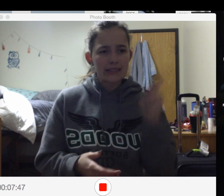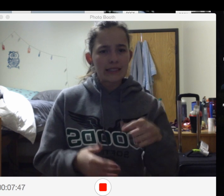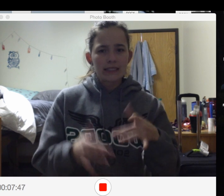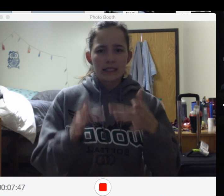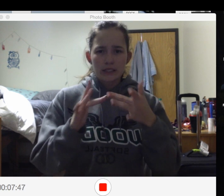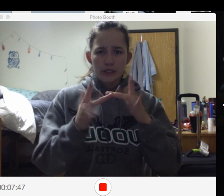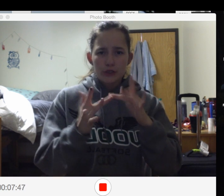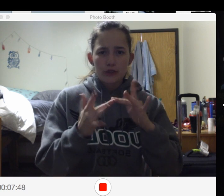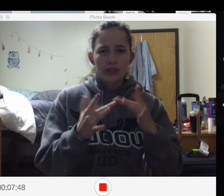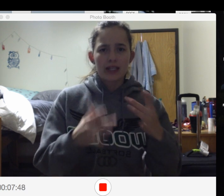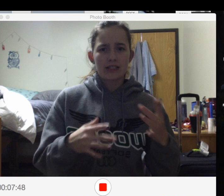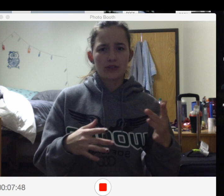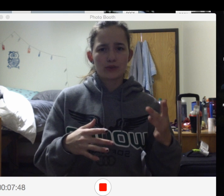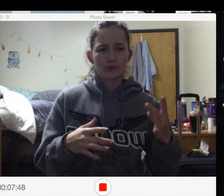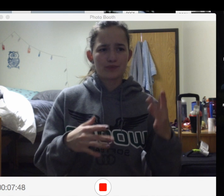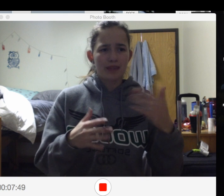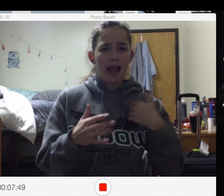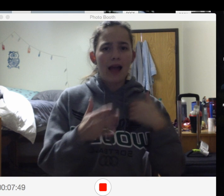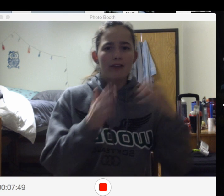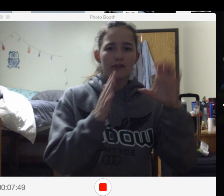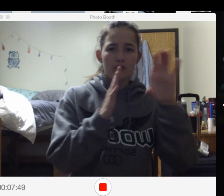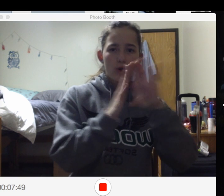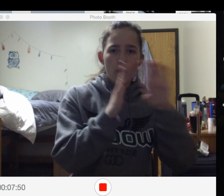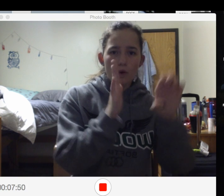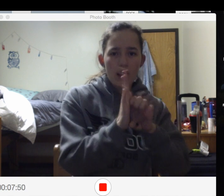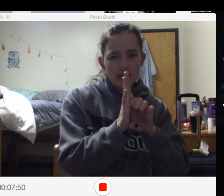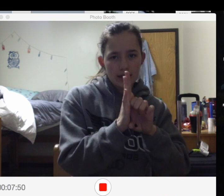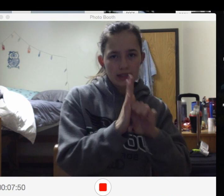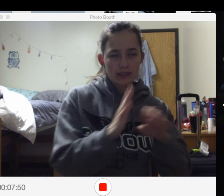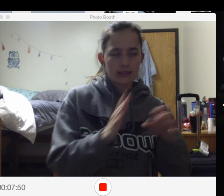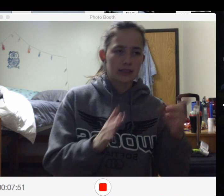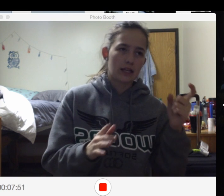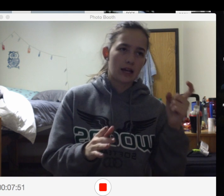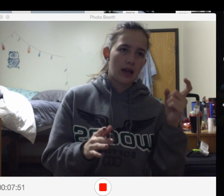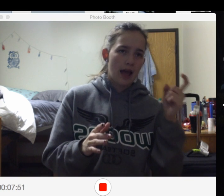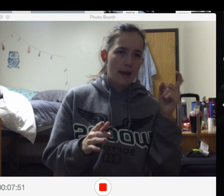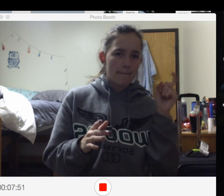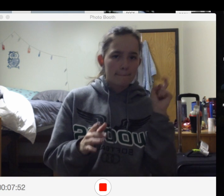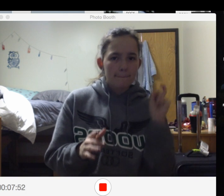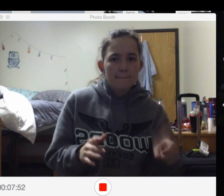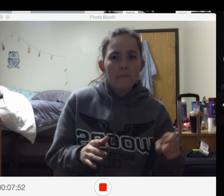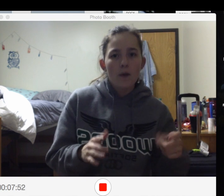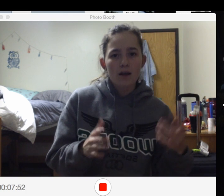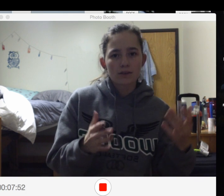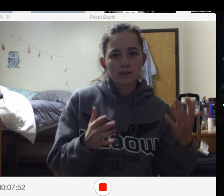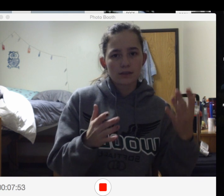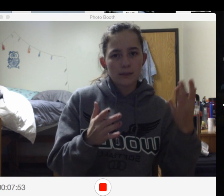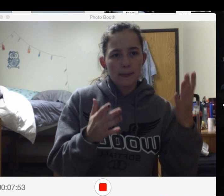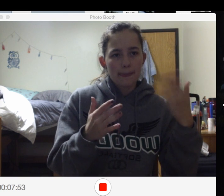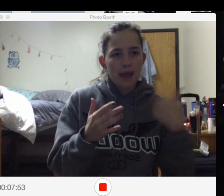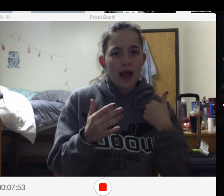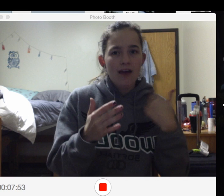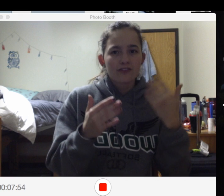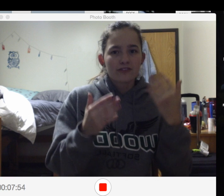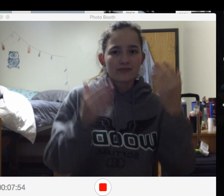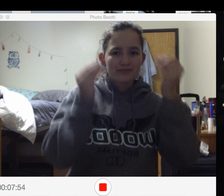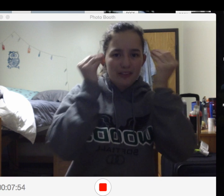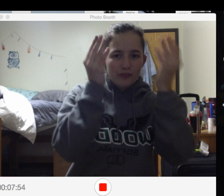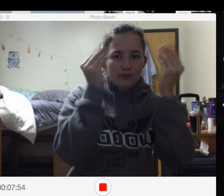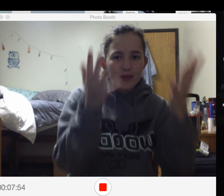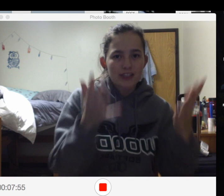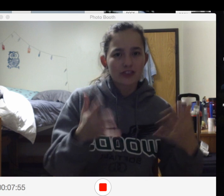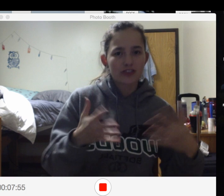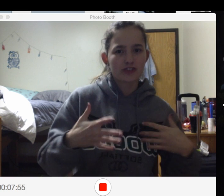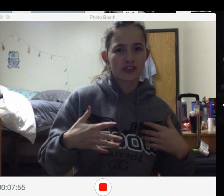to encode that kind of responsibility into the code that they're writing. I know there are a lot of people here from Facebook and from Google, Larry